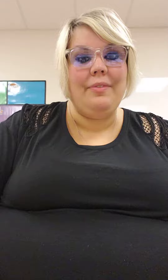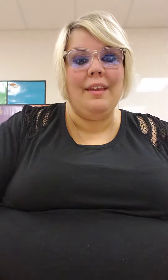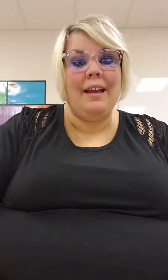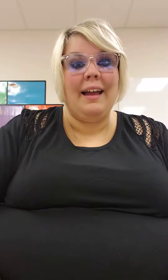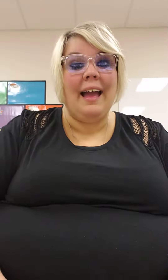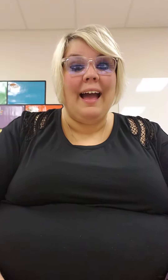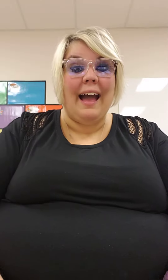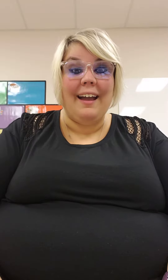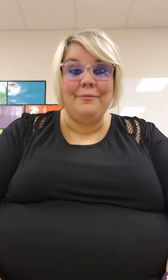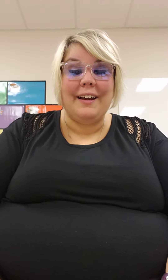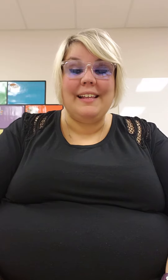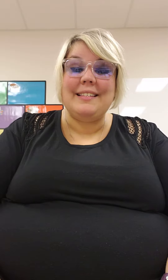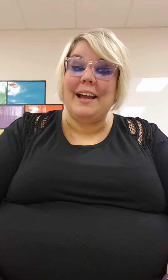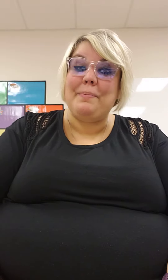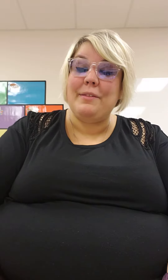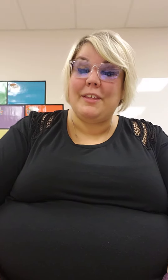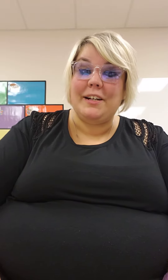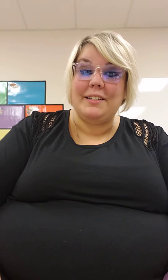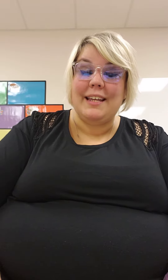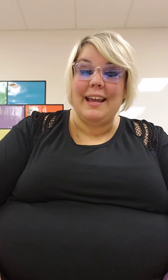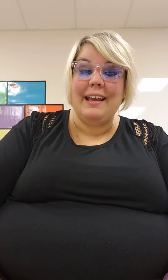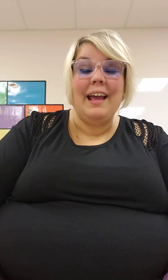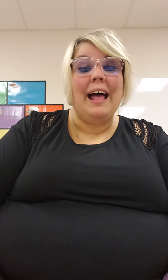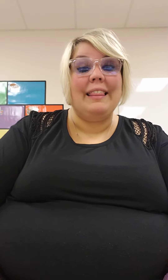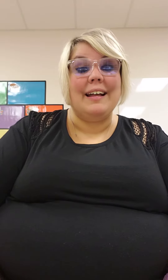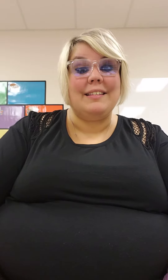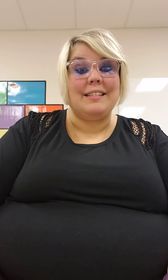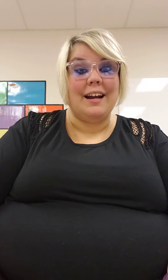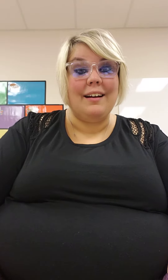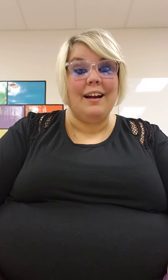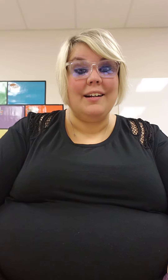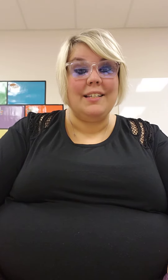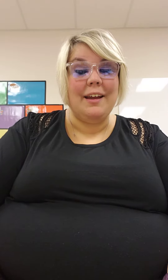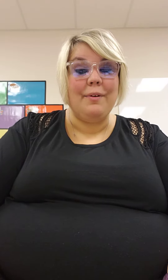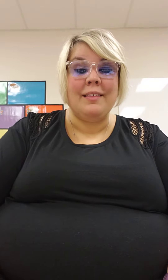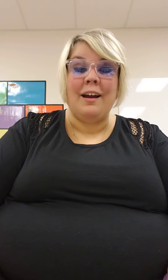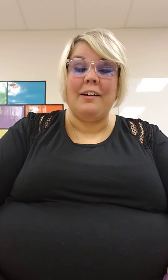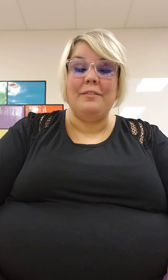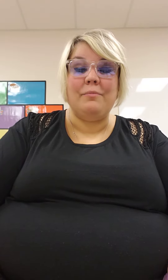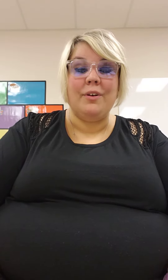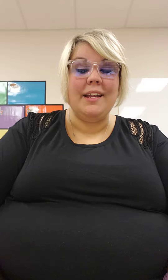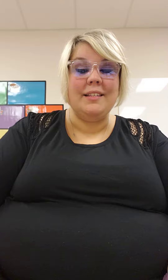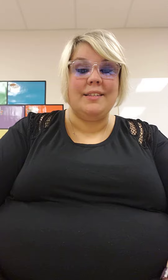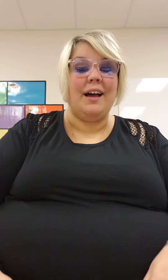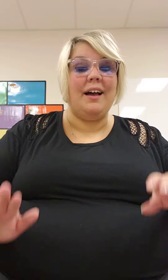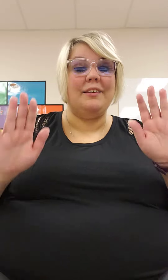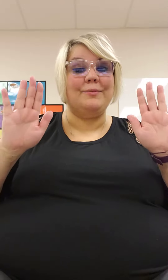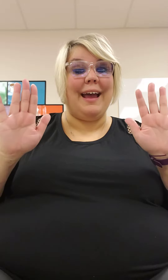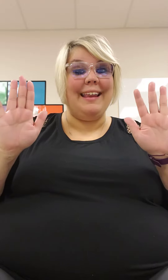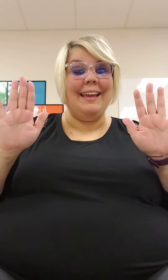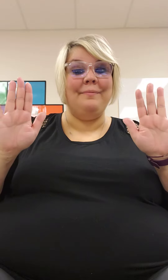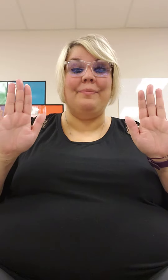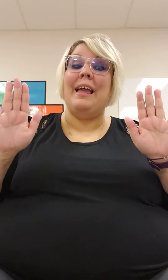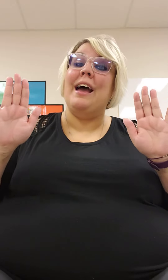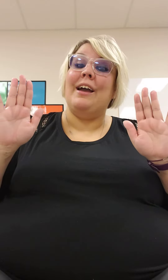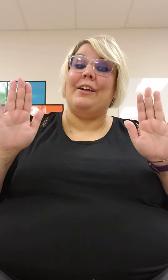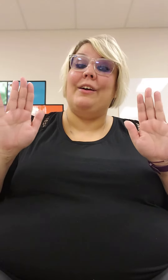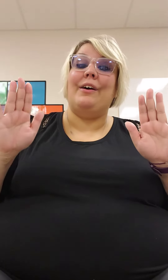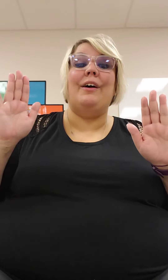Hi friends! Happy Thursday! Let's start our day with our good morning songs. Ready? Good